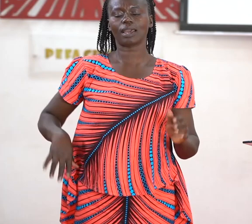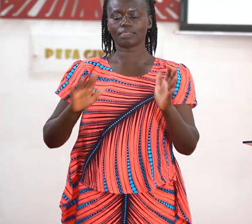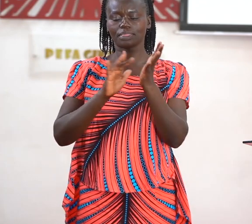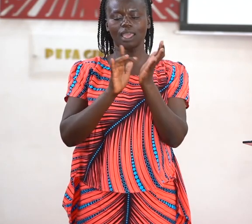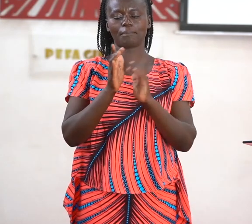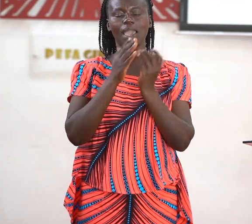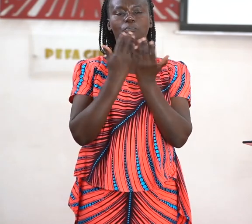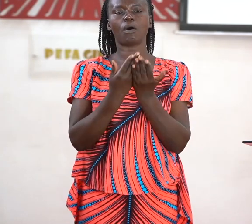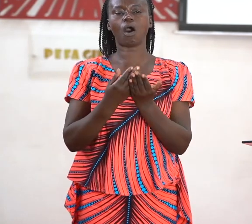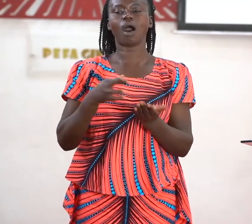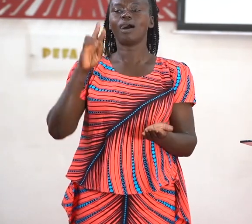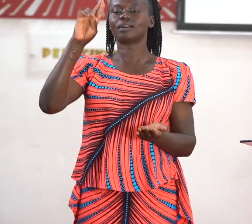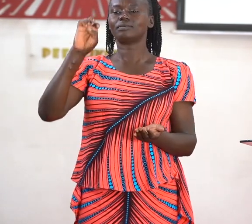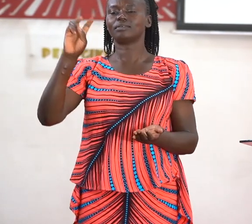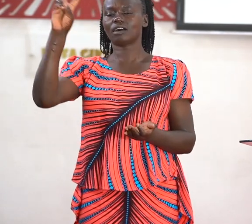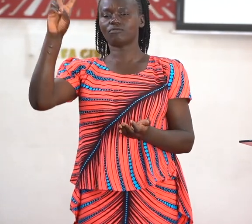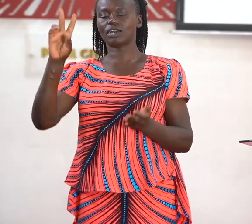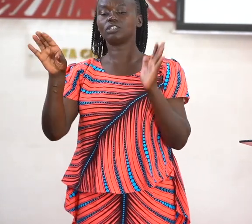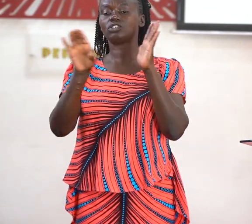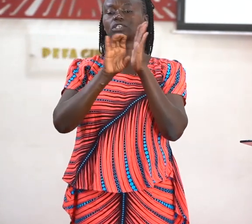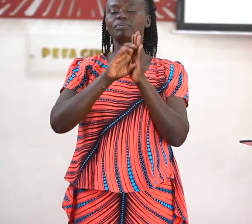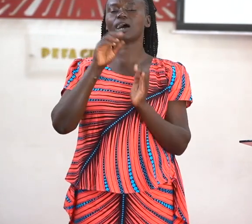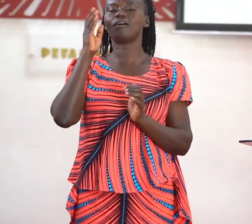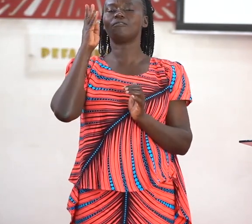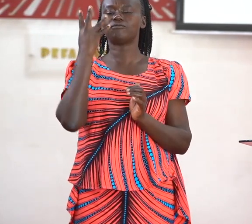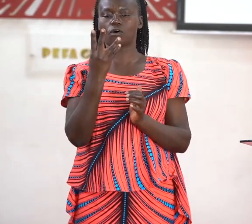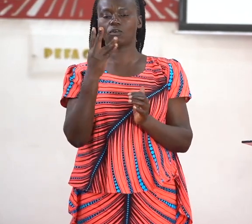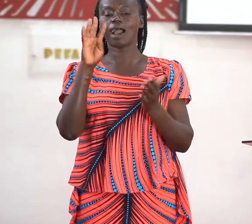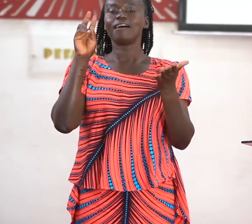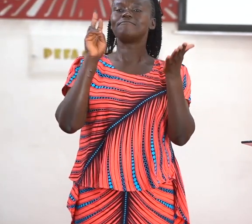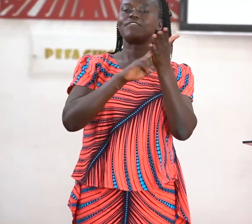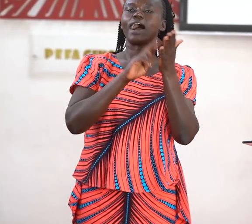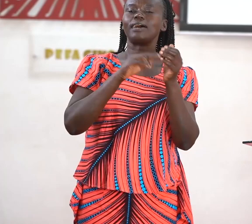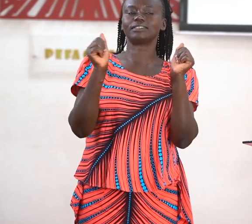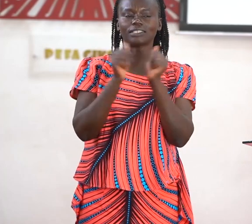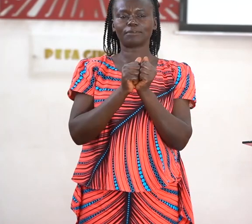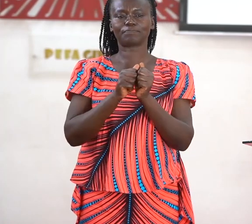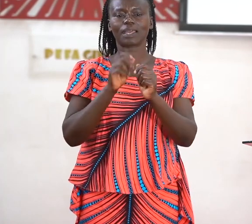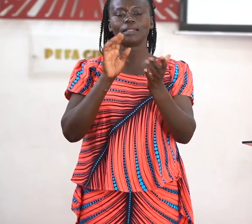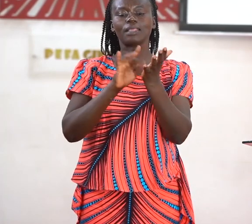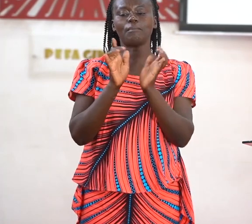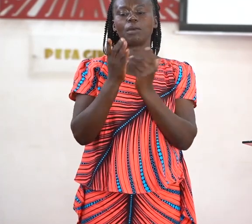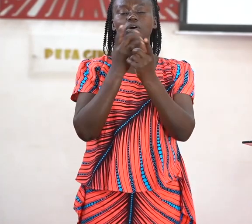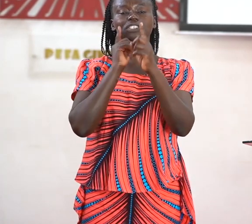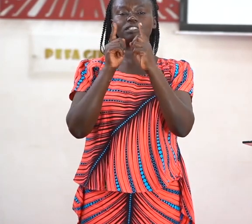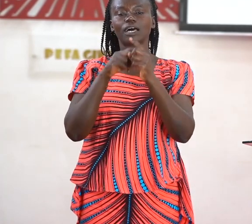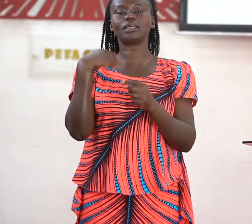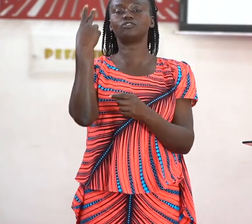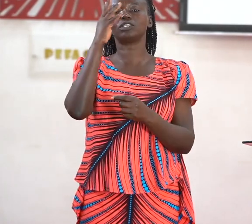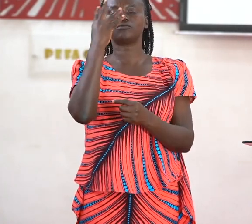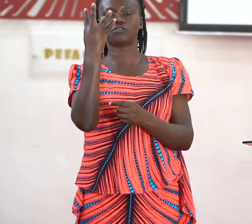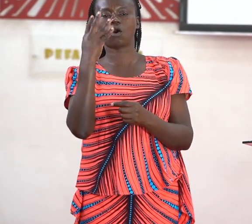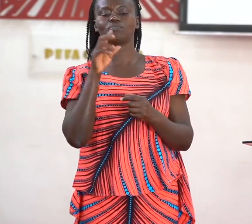Revelation, chapter 4 and verse 10, the Bible says that the 24 elders, they are